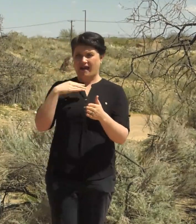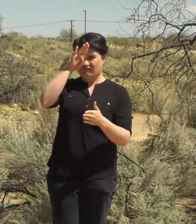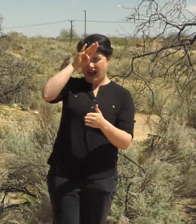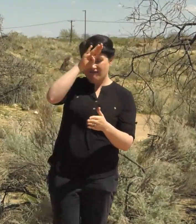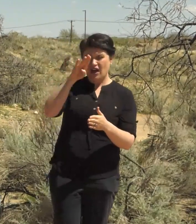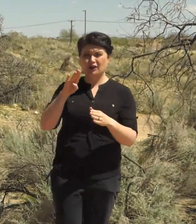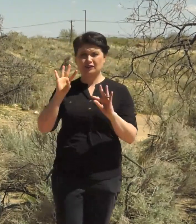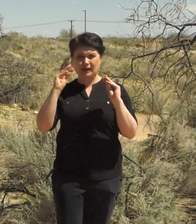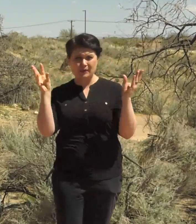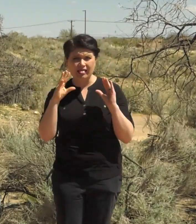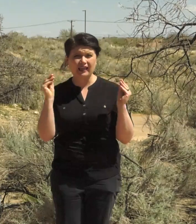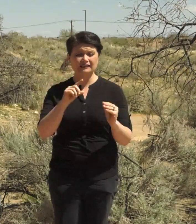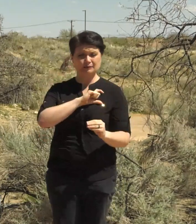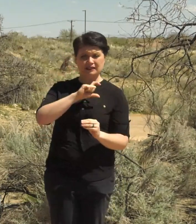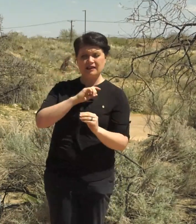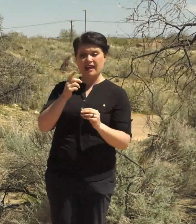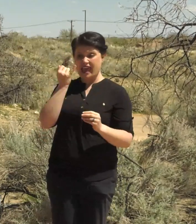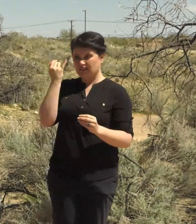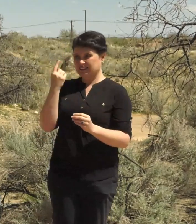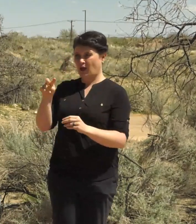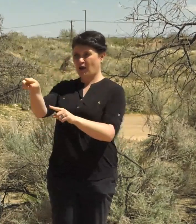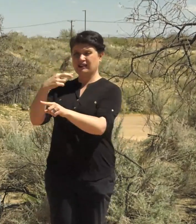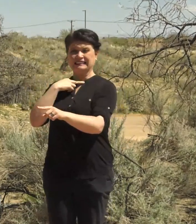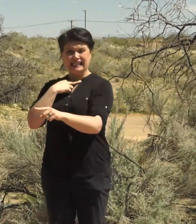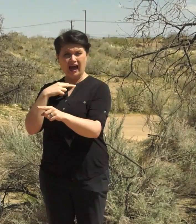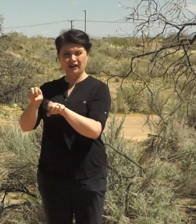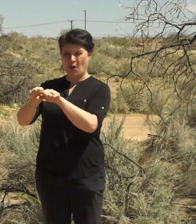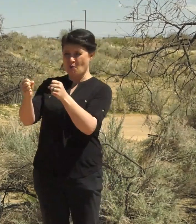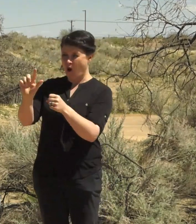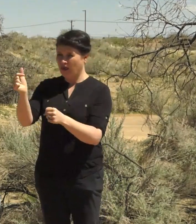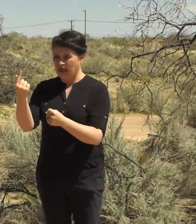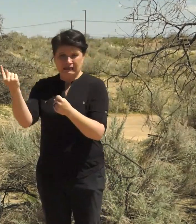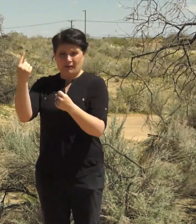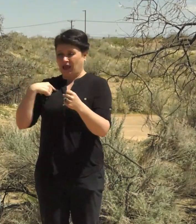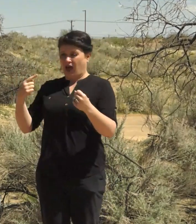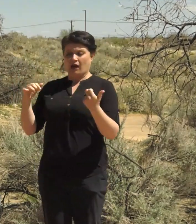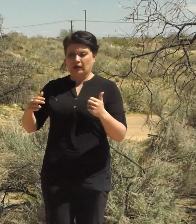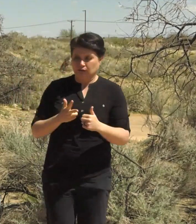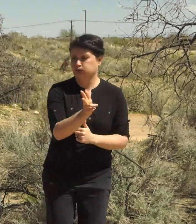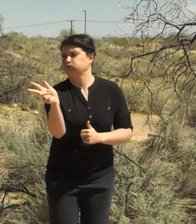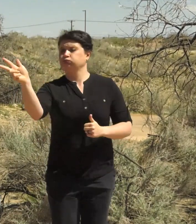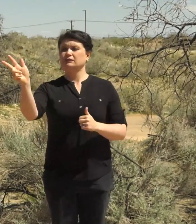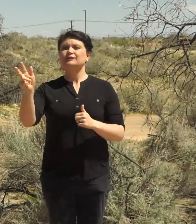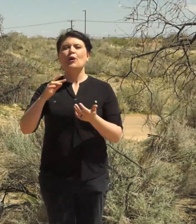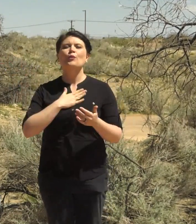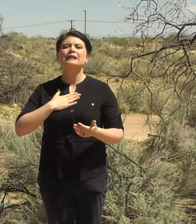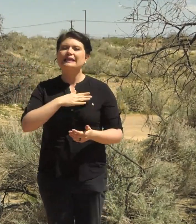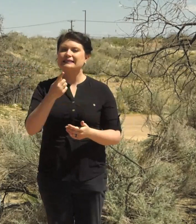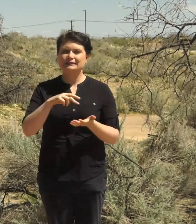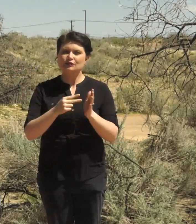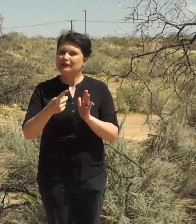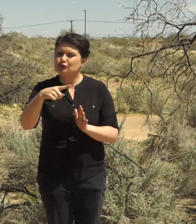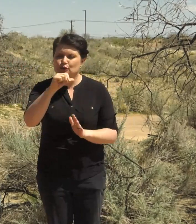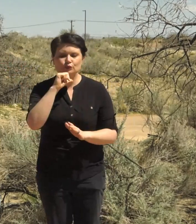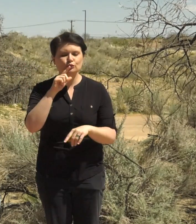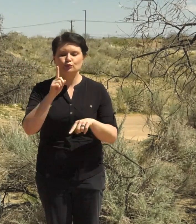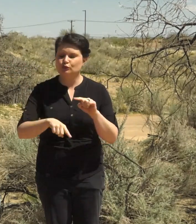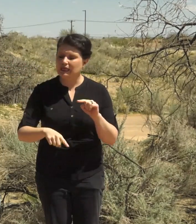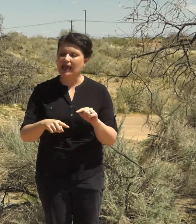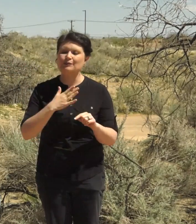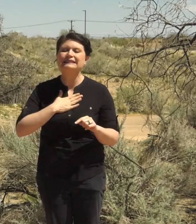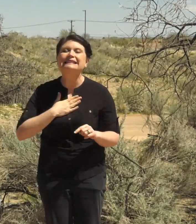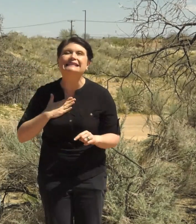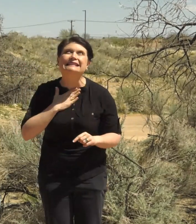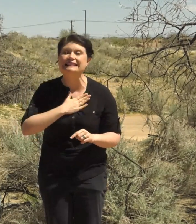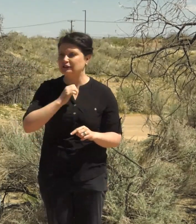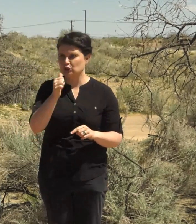personnel to assist others. We cannot have those roads and gates blocked. So please, if a trailhead or parking